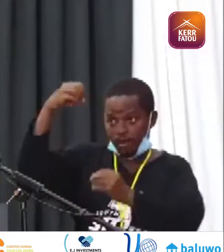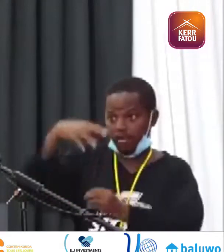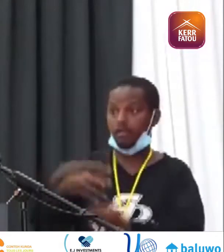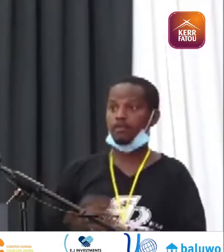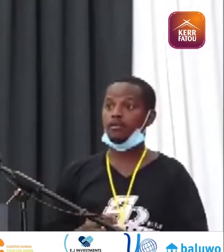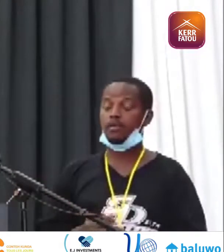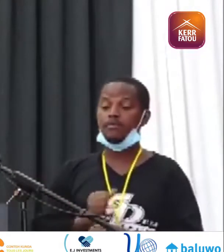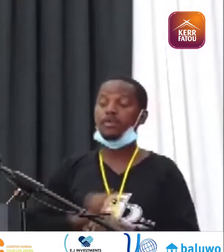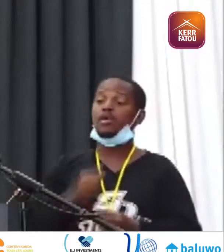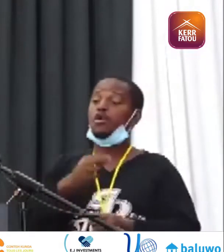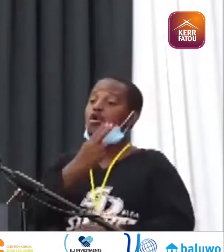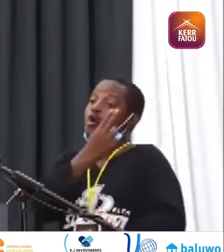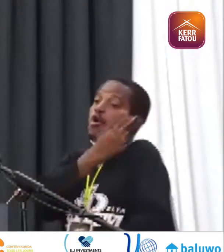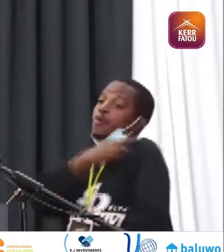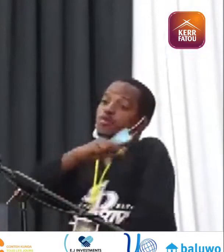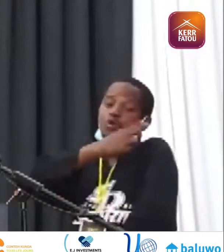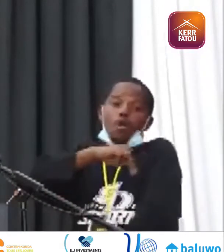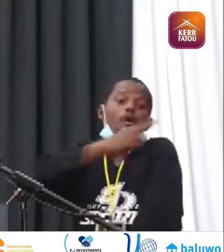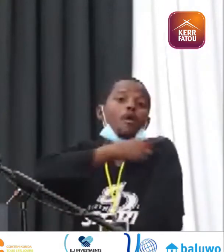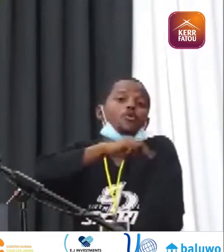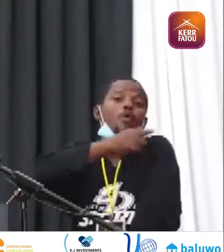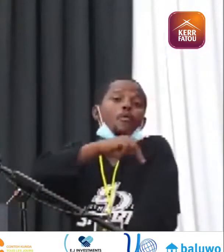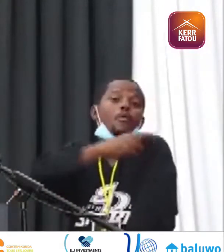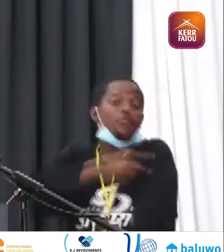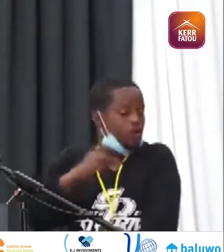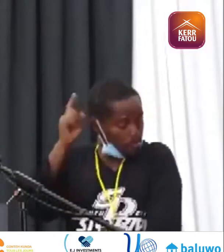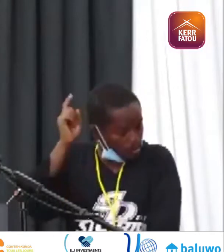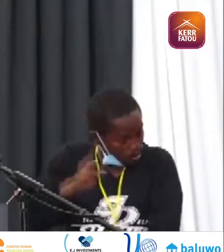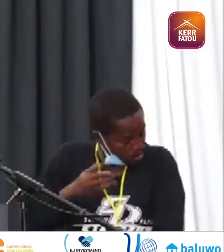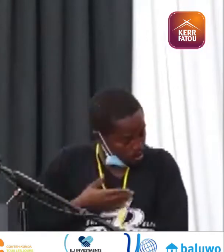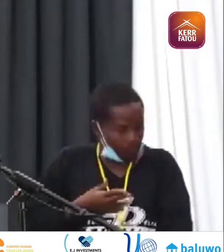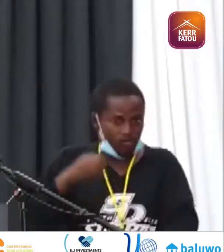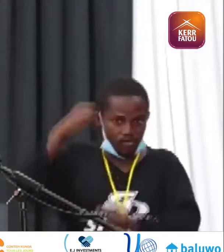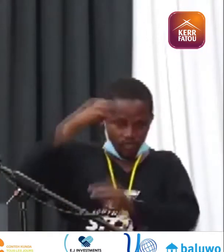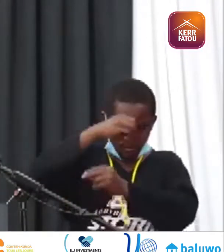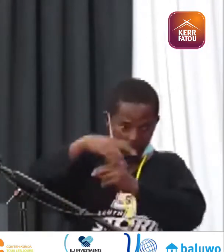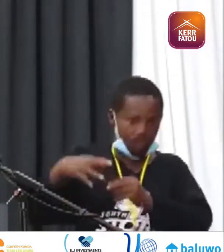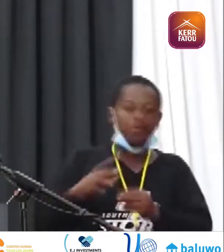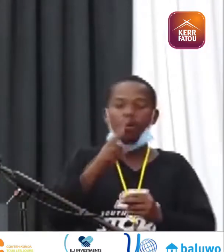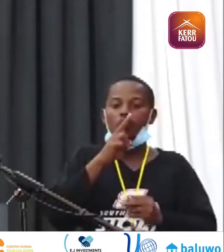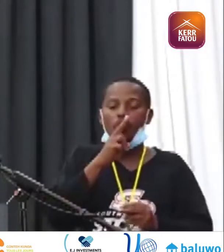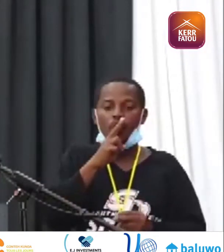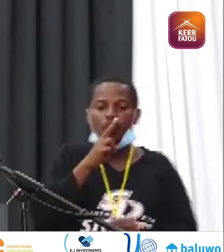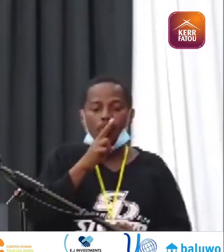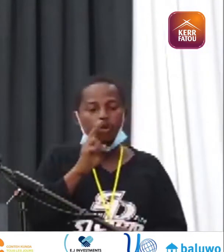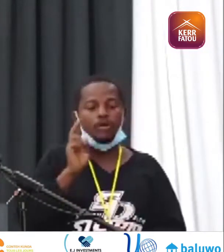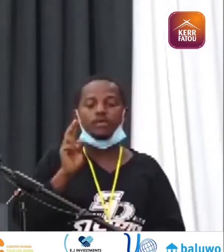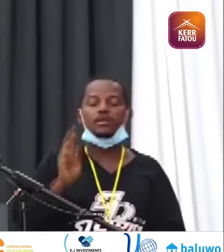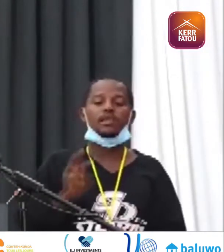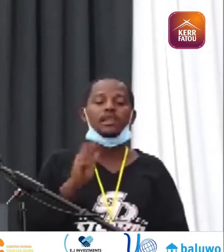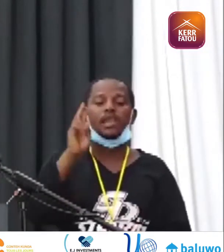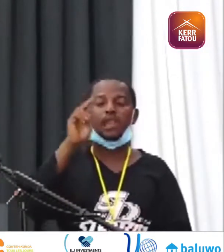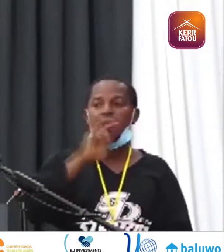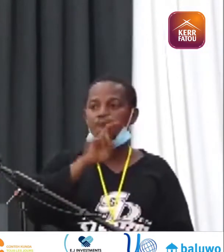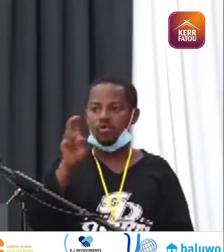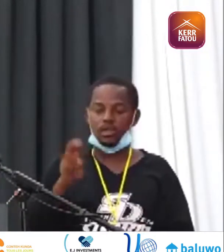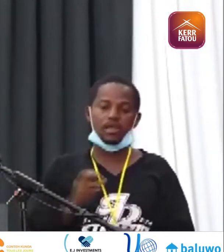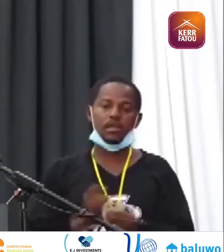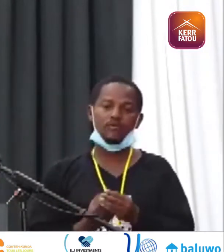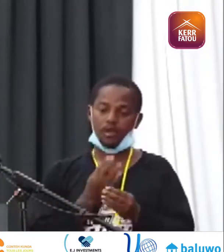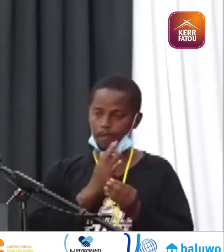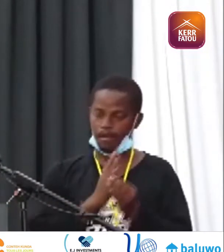clinic, health facility will also have solar power. This was part of our national development plan.